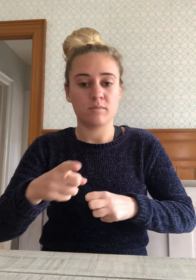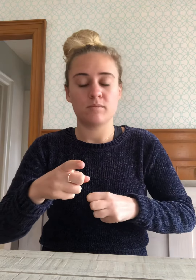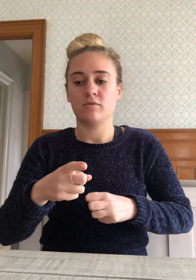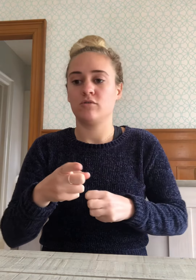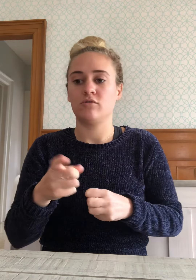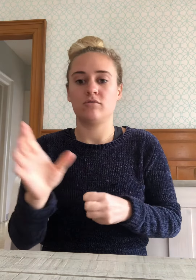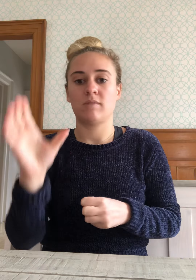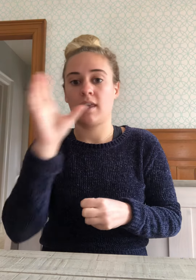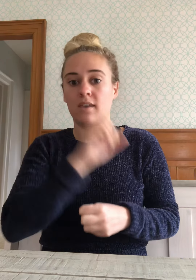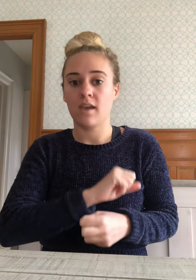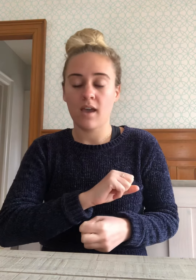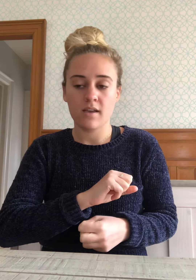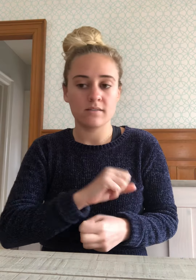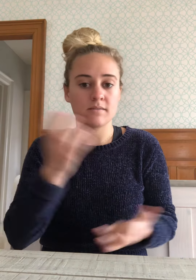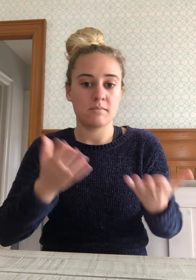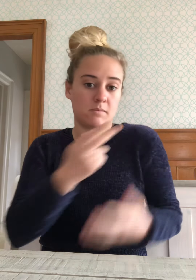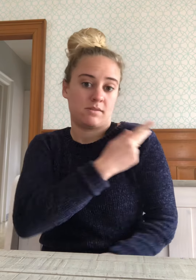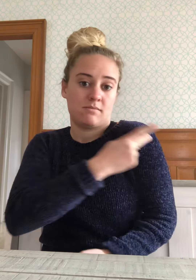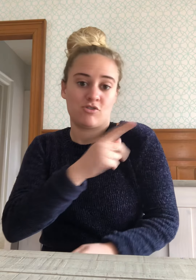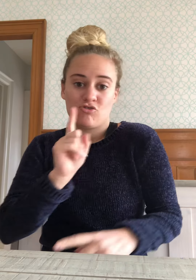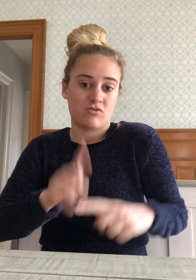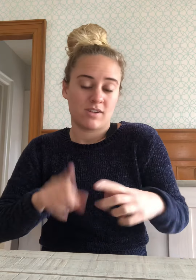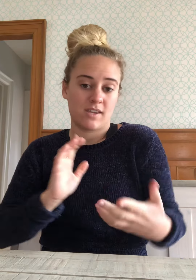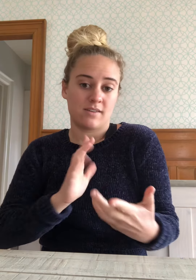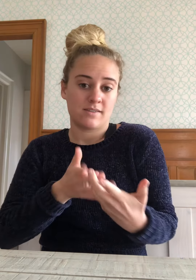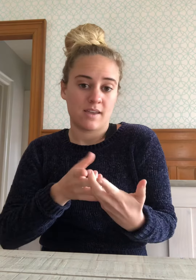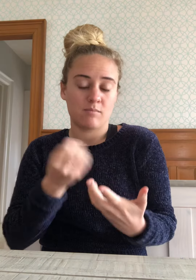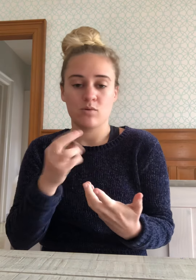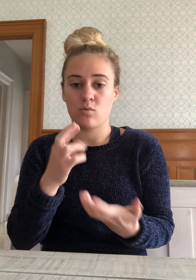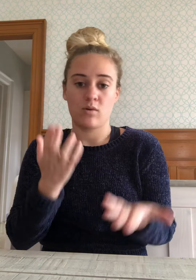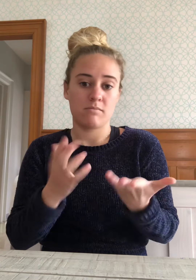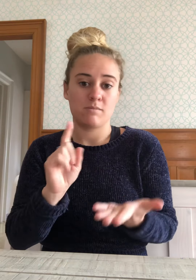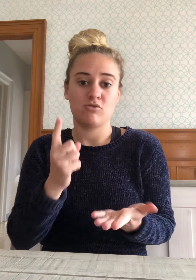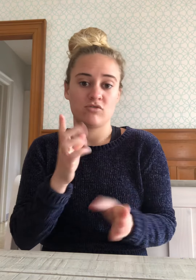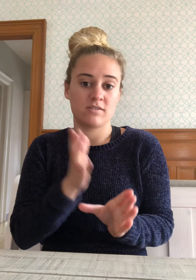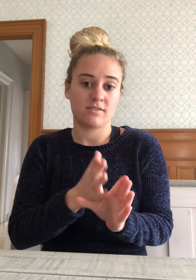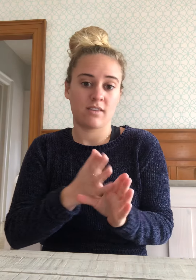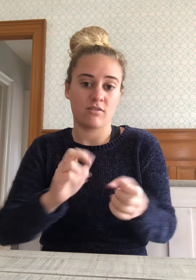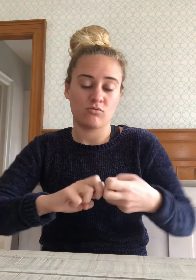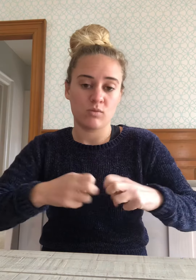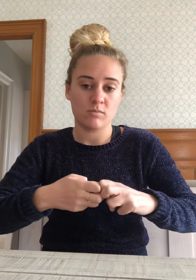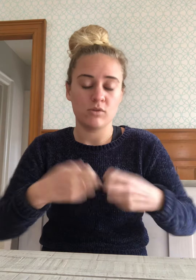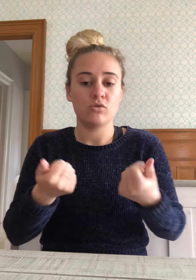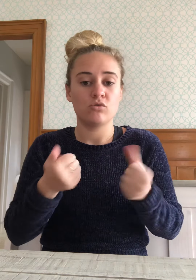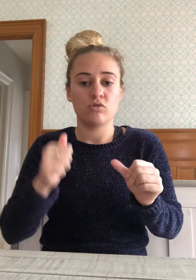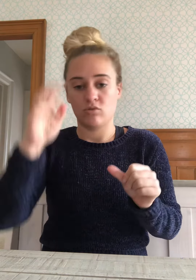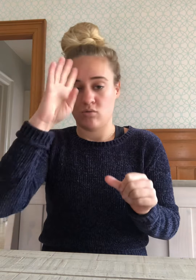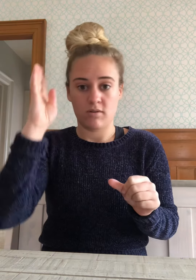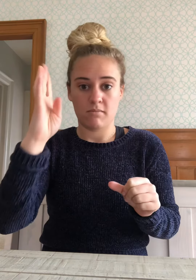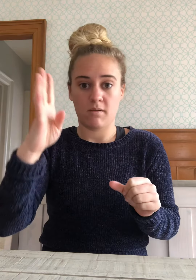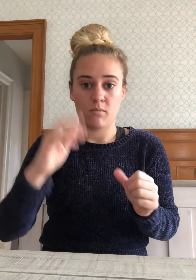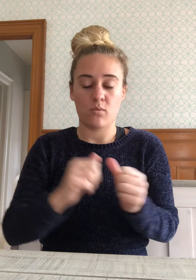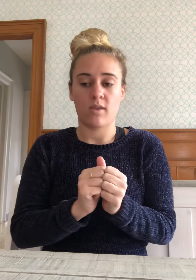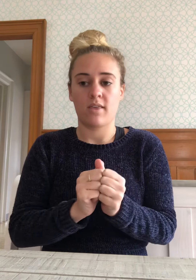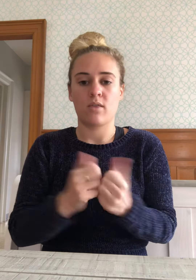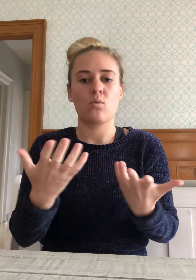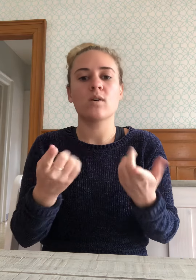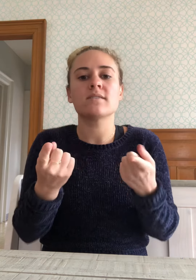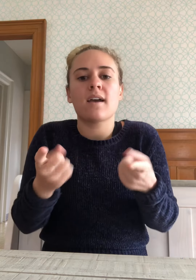the patient can't adapt, or maybe it's just a psychological problem. So try to come up with what's going on with this difficult